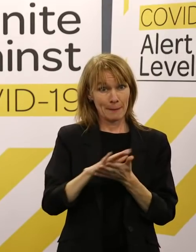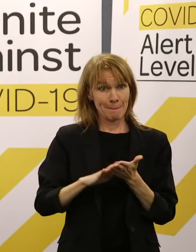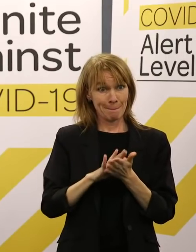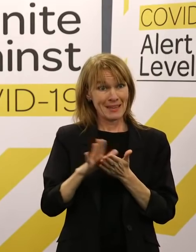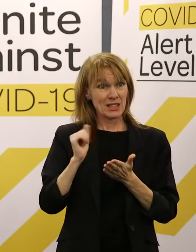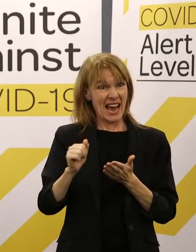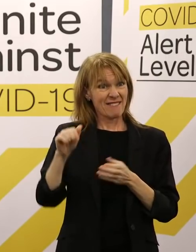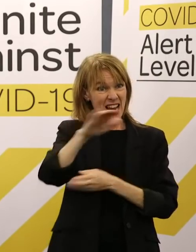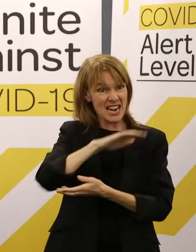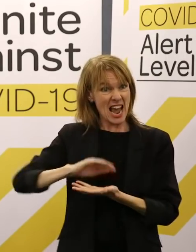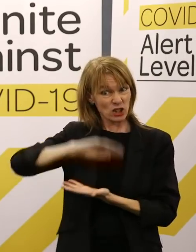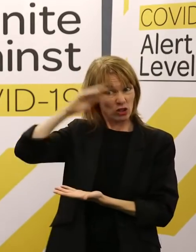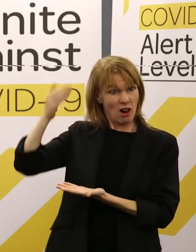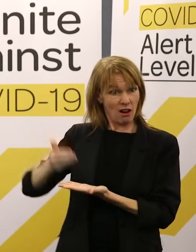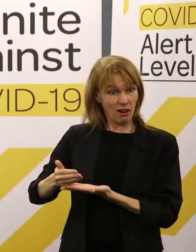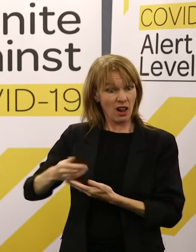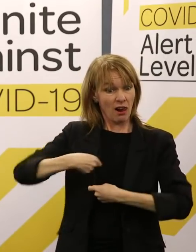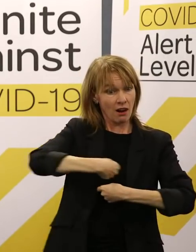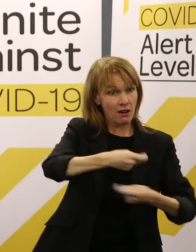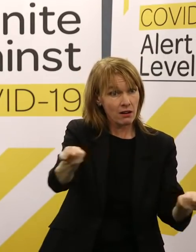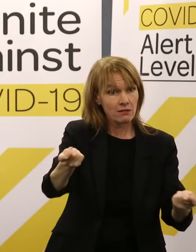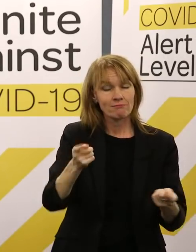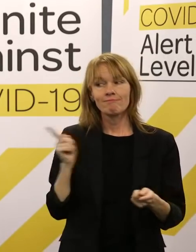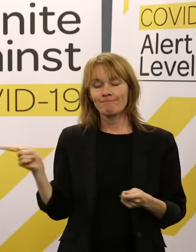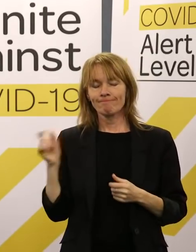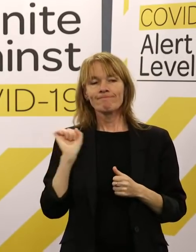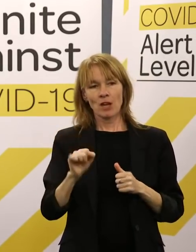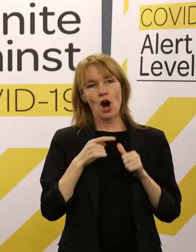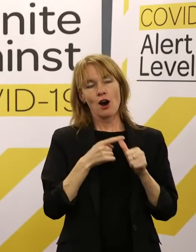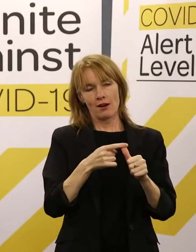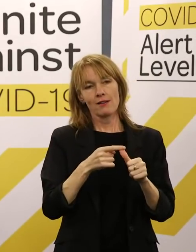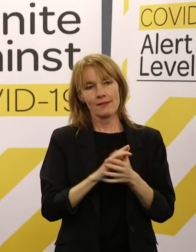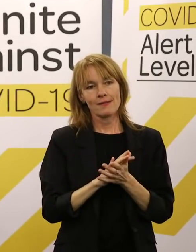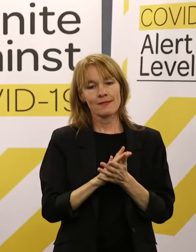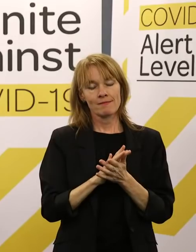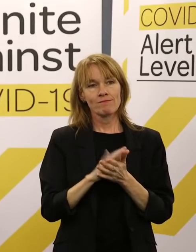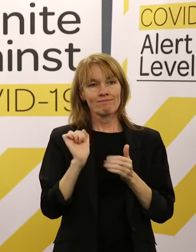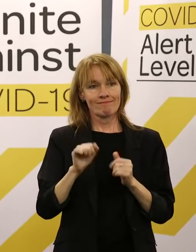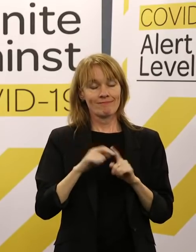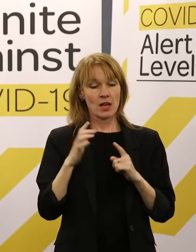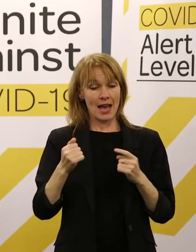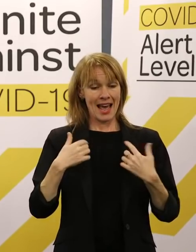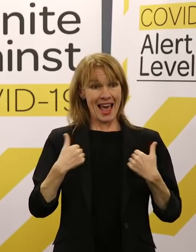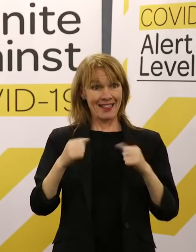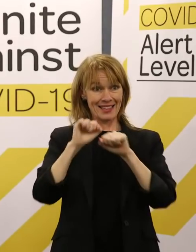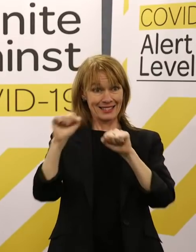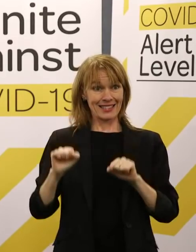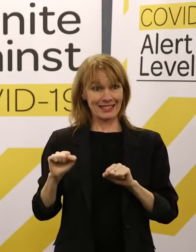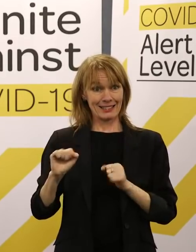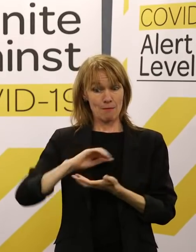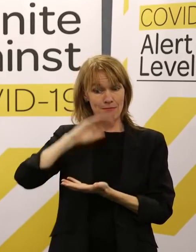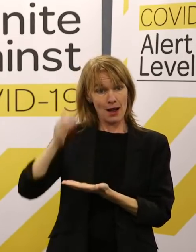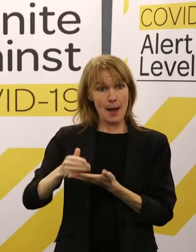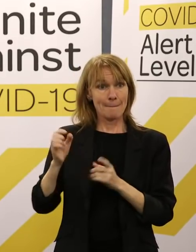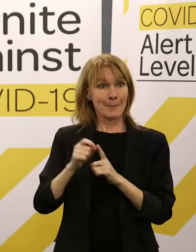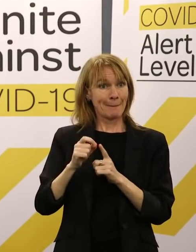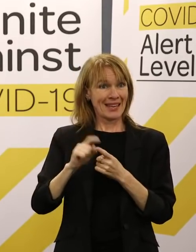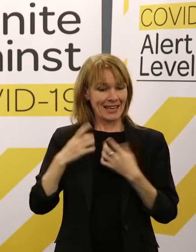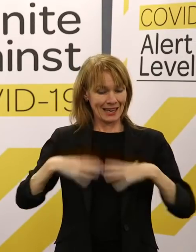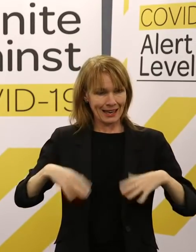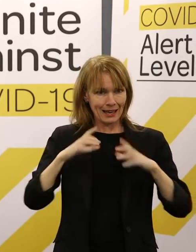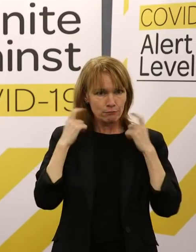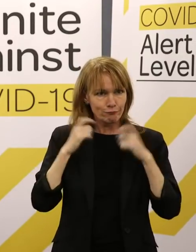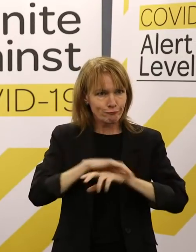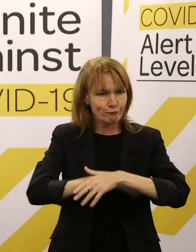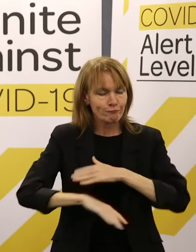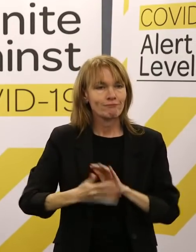well, it's our national supply. So there are two sort of supplies. There's the health system related supply, which has now been significantly boosted, and